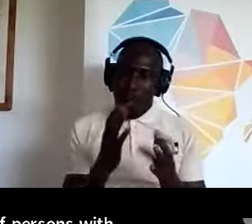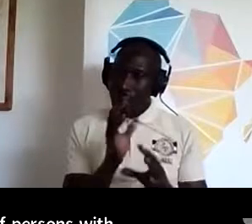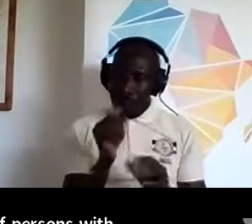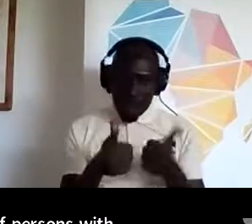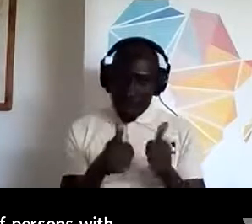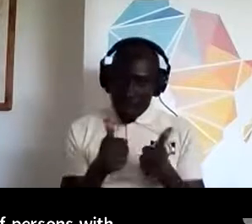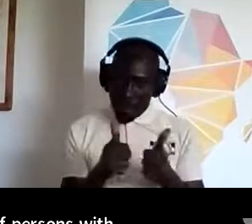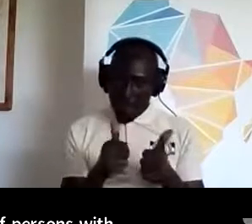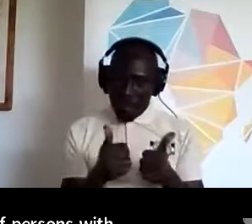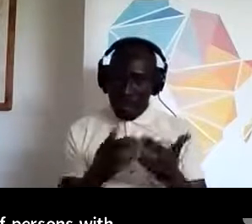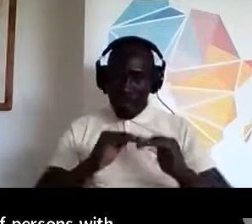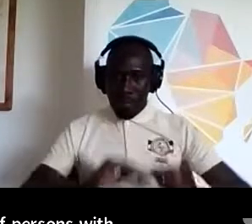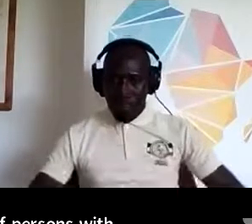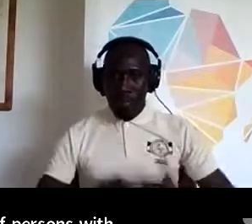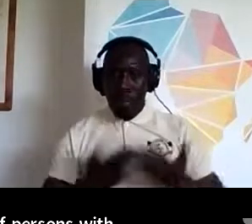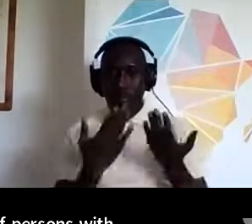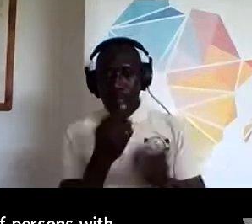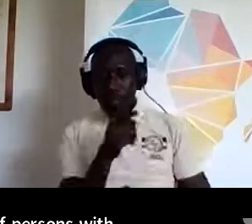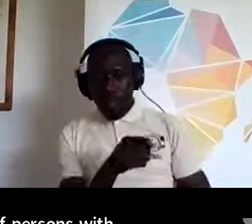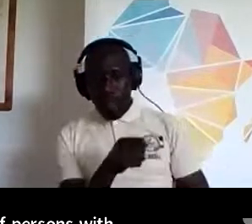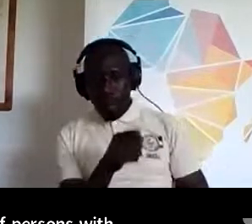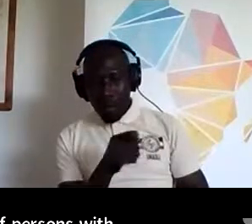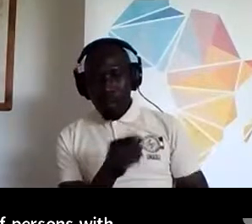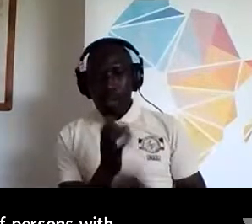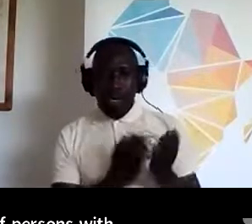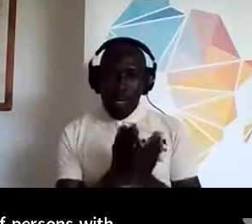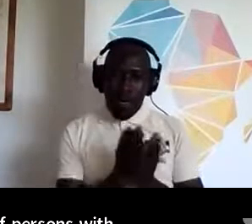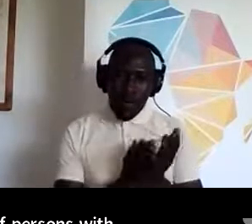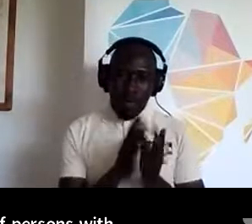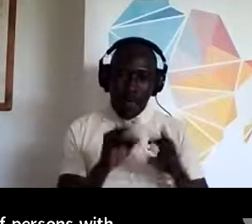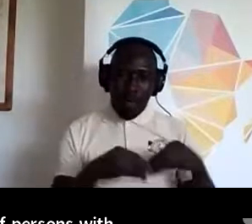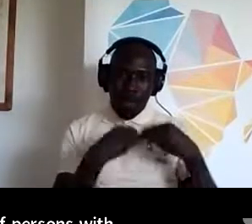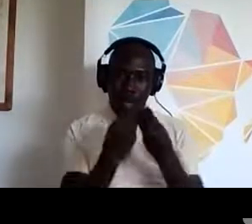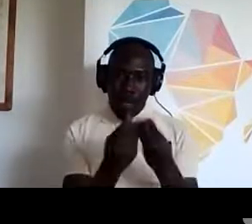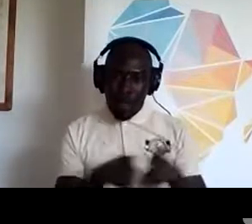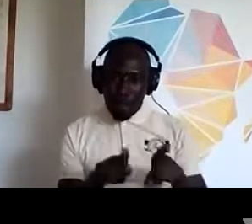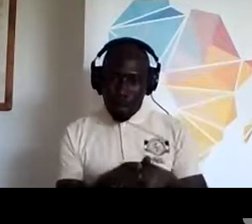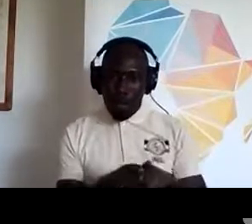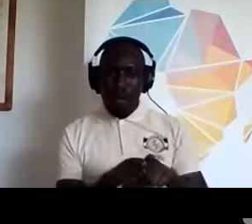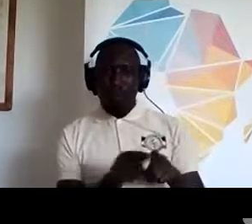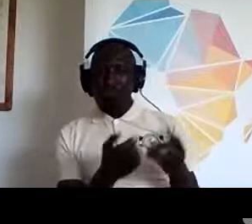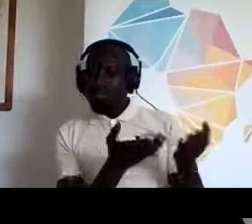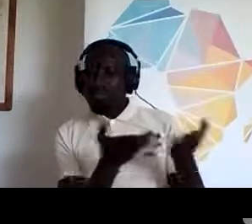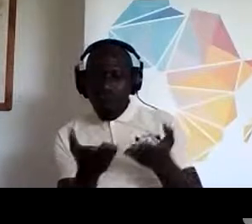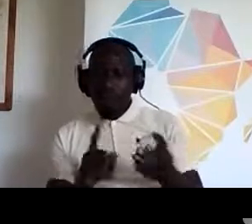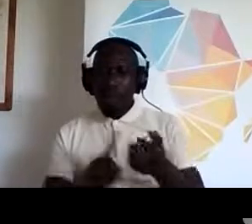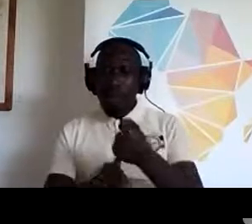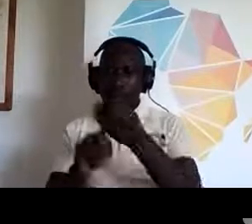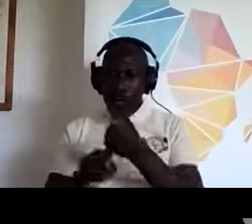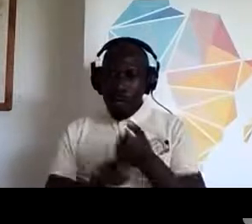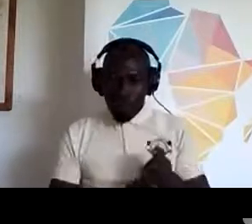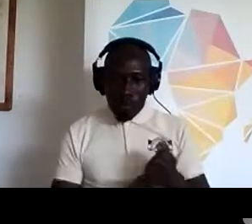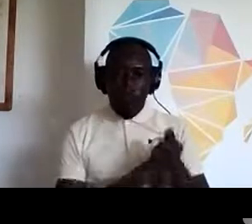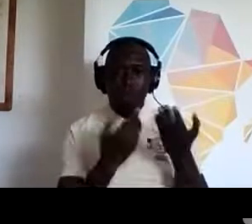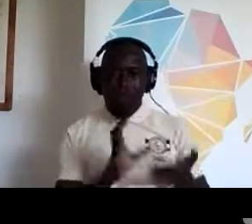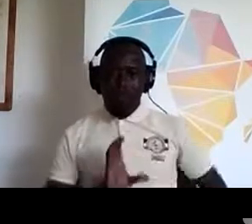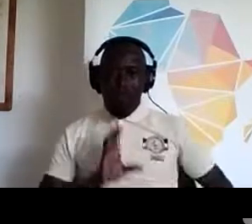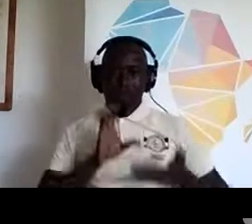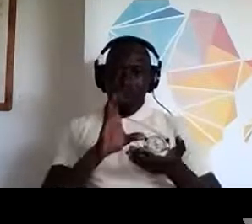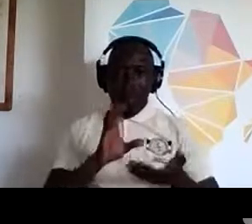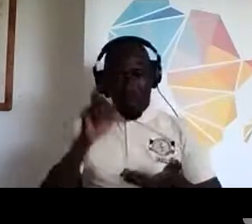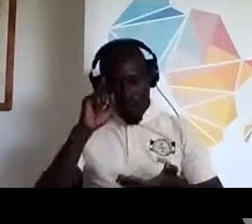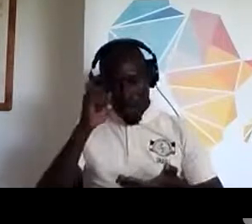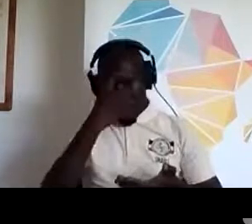met. The service providers, even those who have been benefiting from funds from the